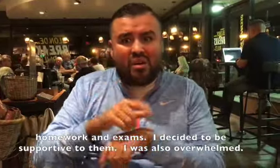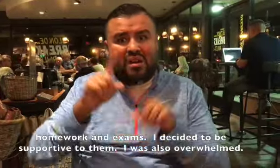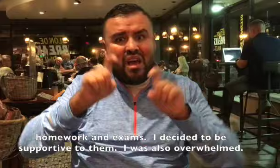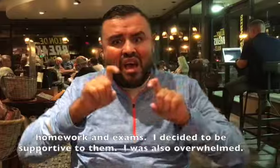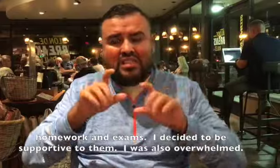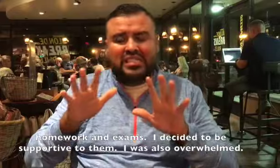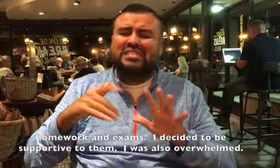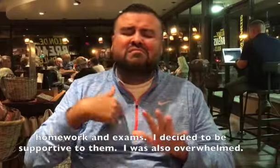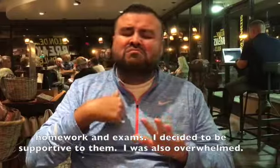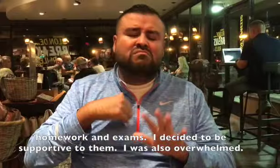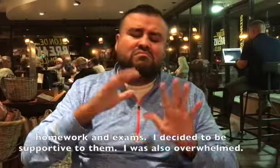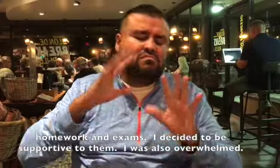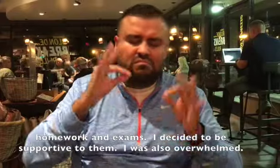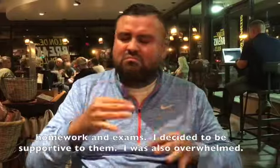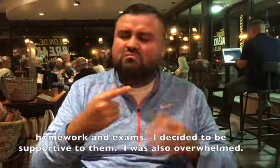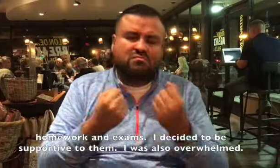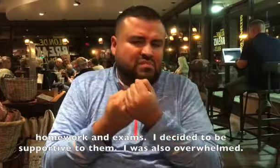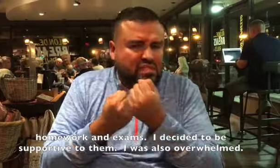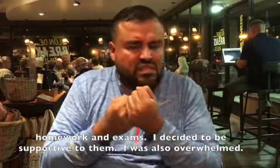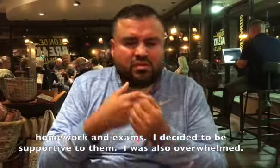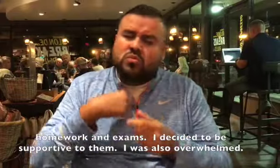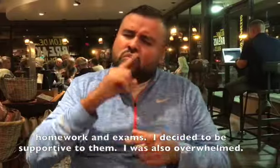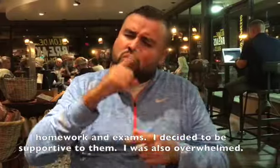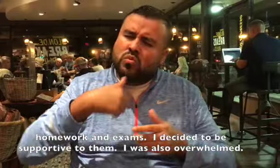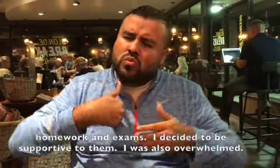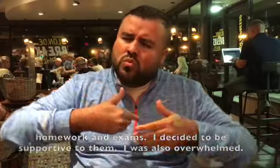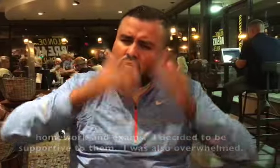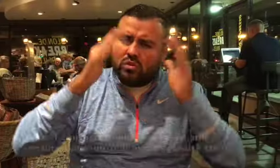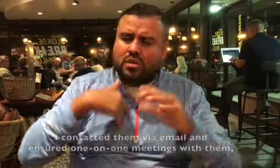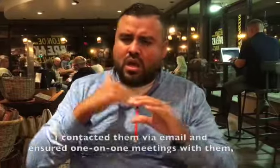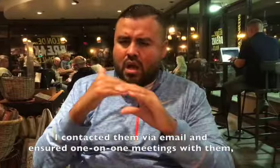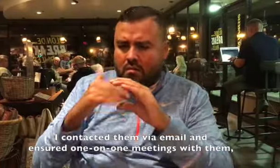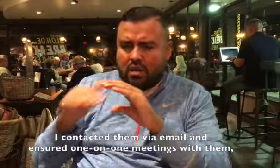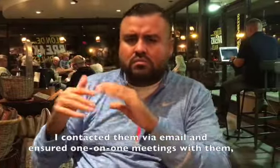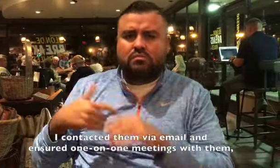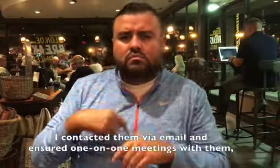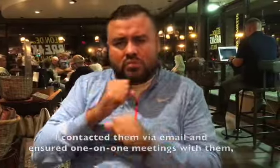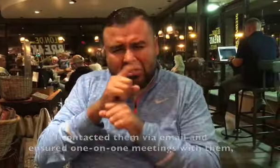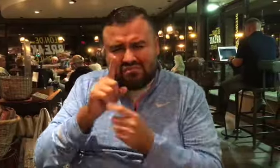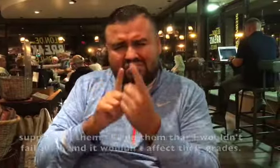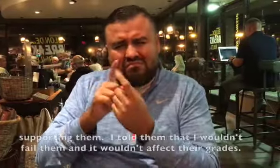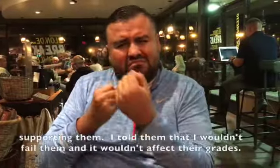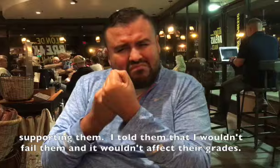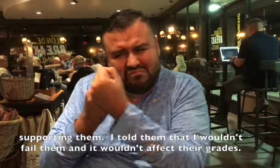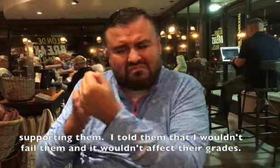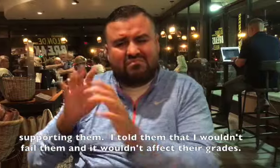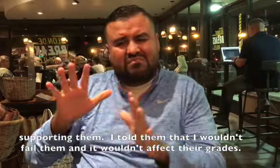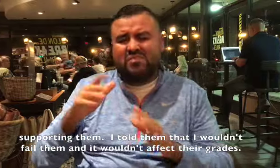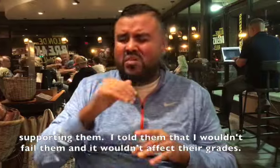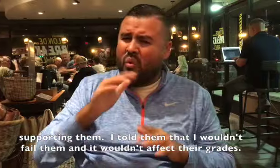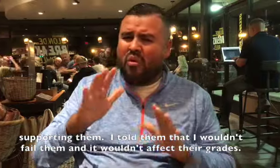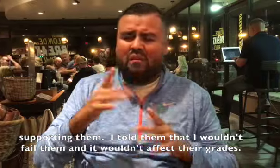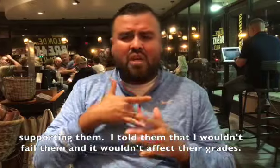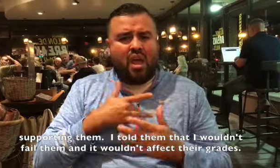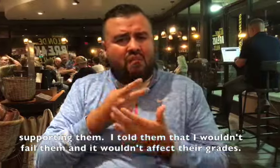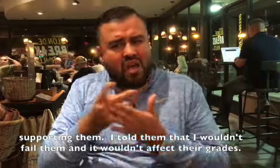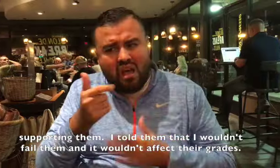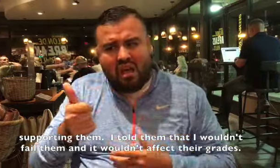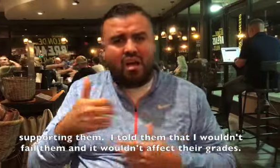about their homework and exams. I decided to be supportive for them. I contacted them via email, supporting them, and I